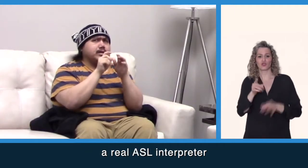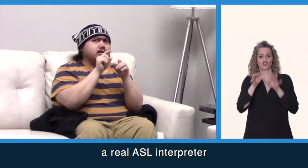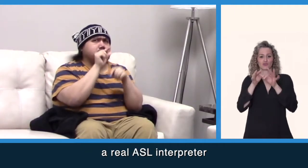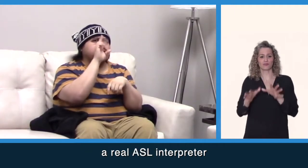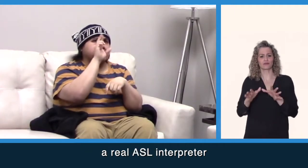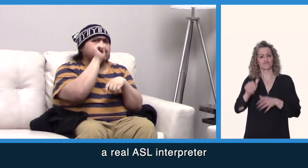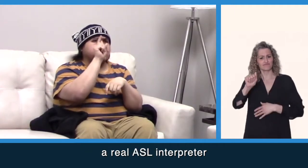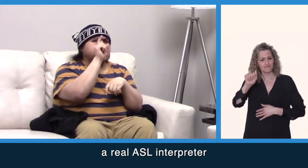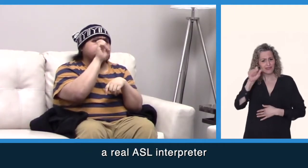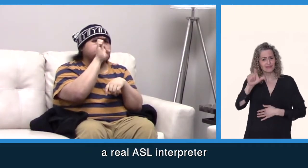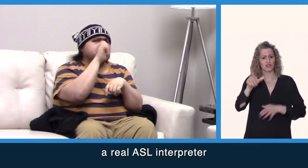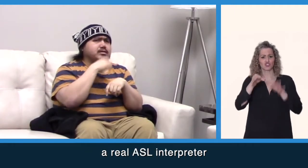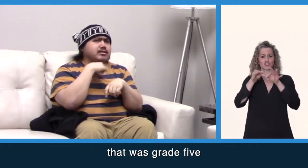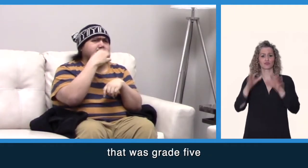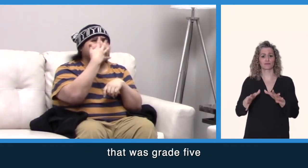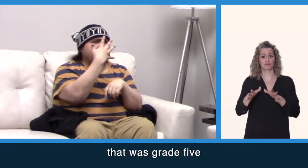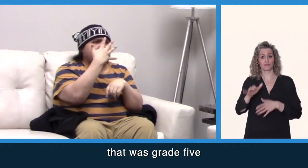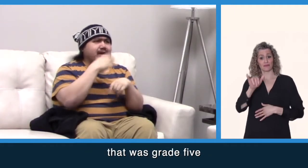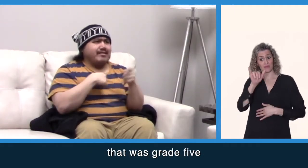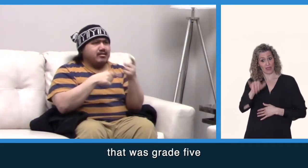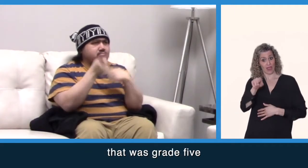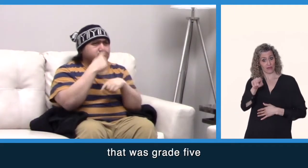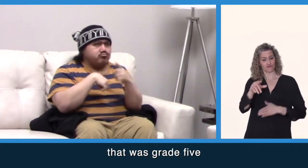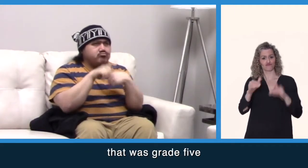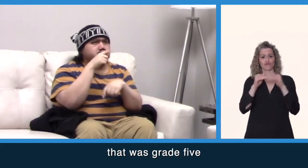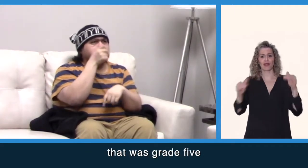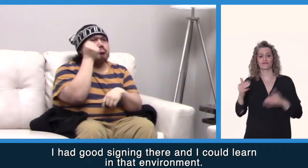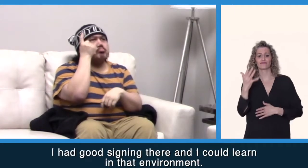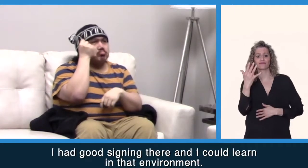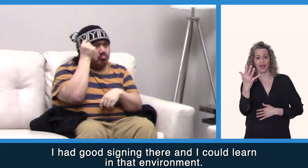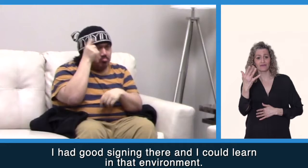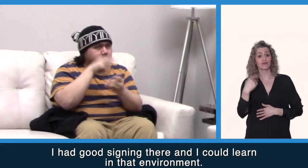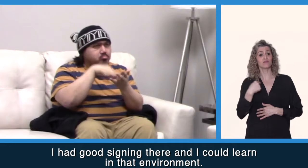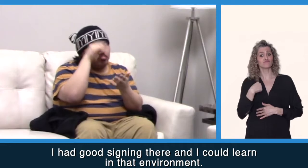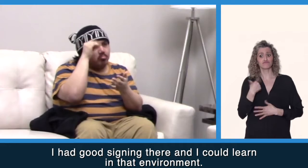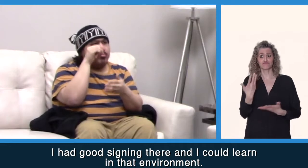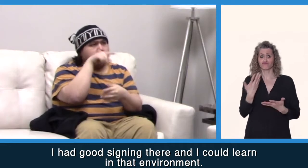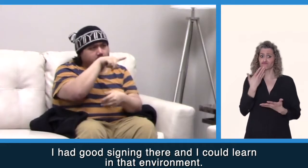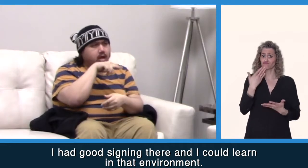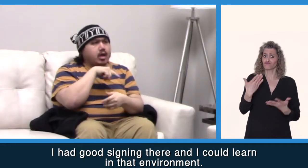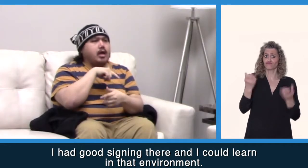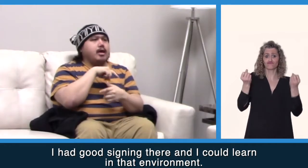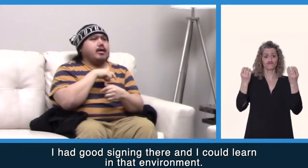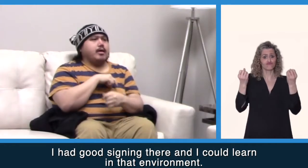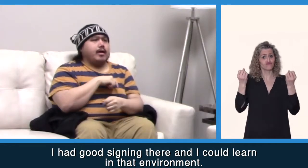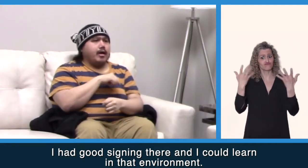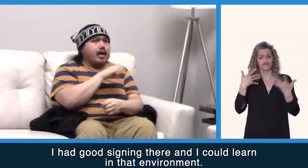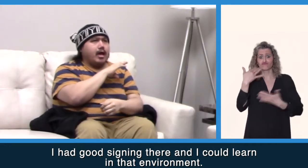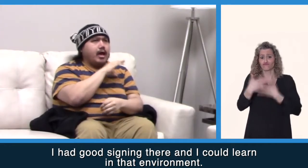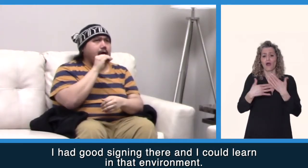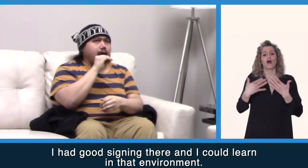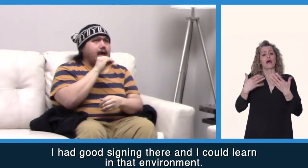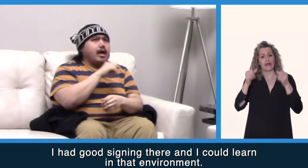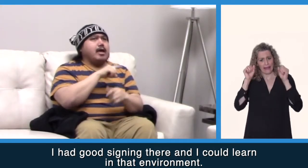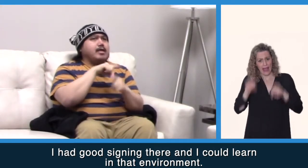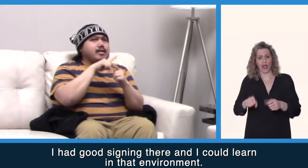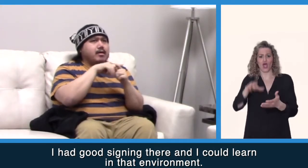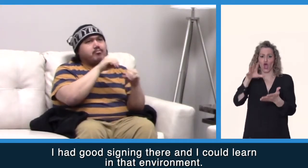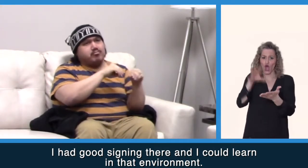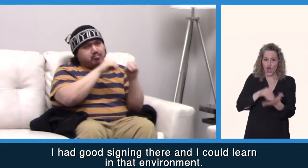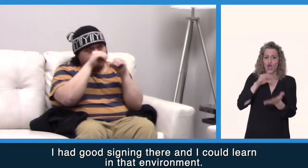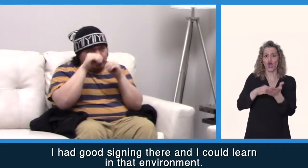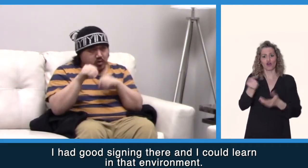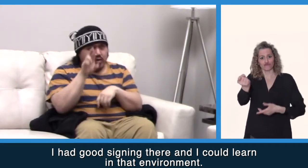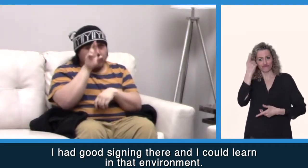real ASL interpreter. That was grade 5, so I had good signing there, and I could learn in that